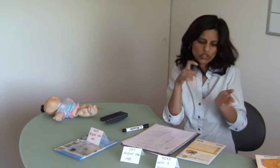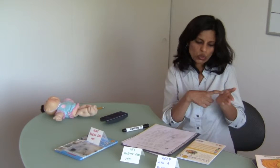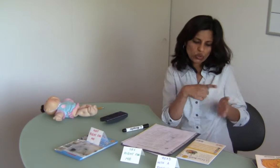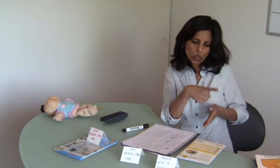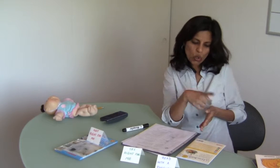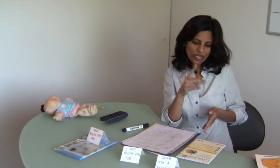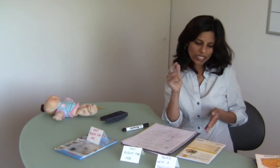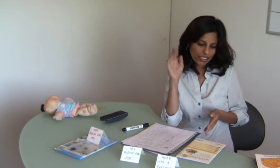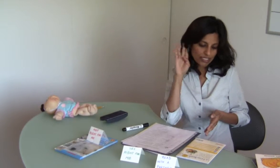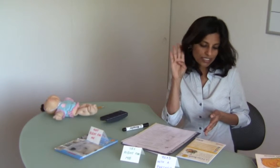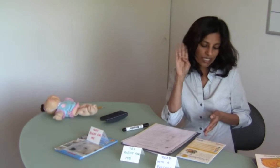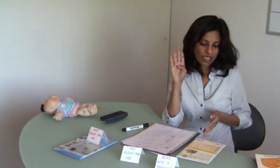to notice